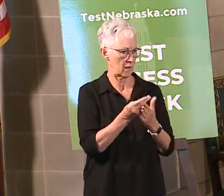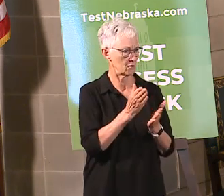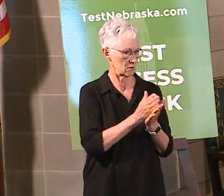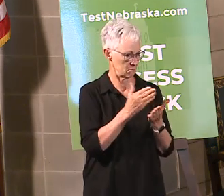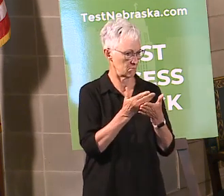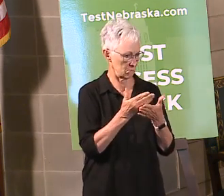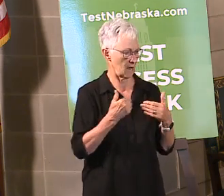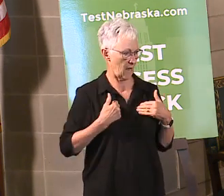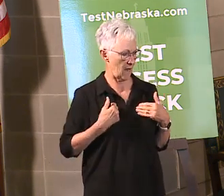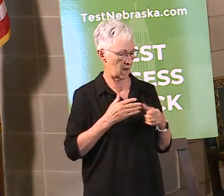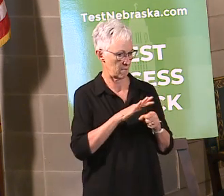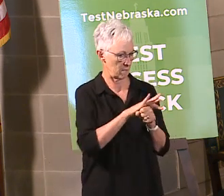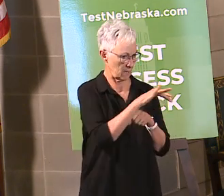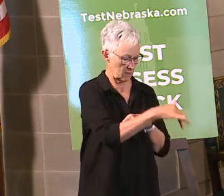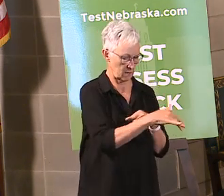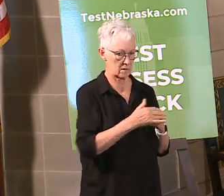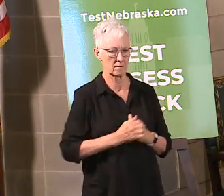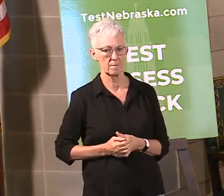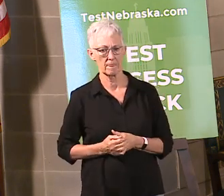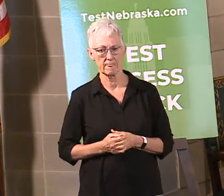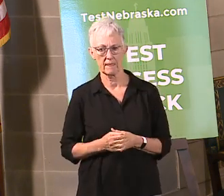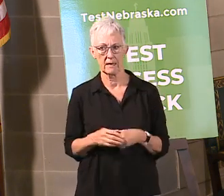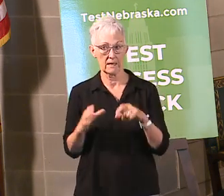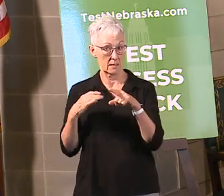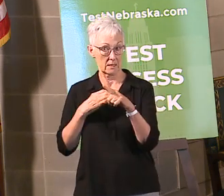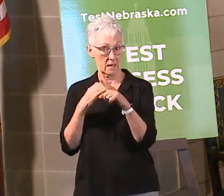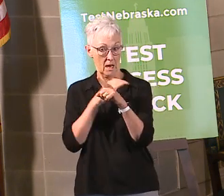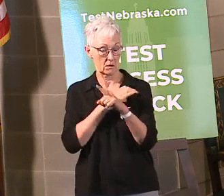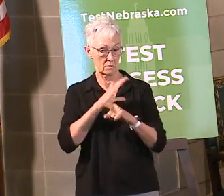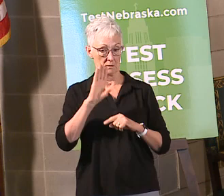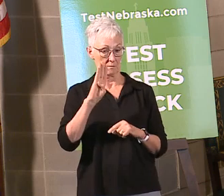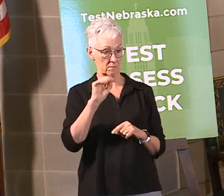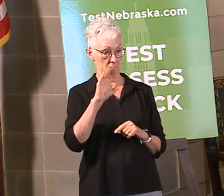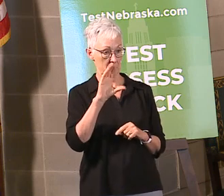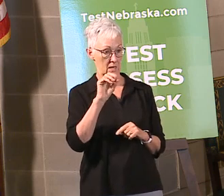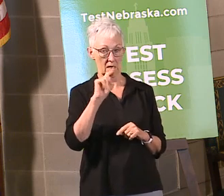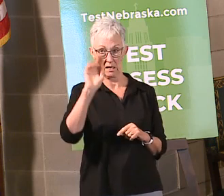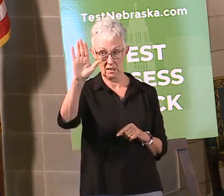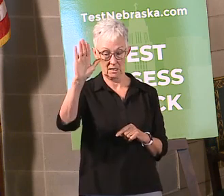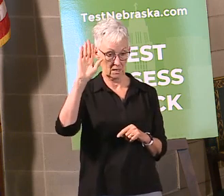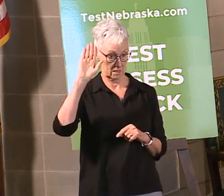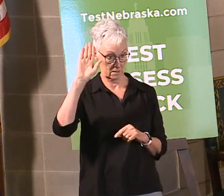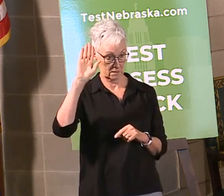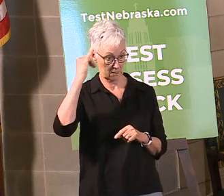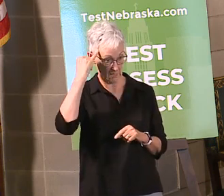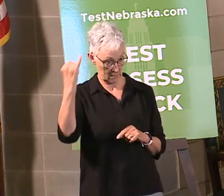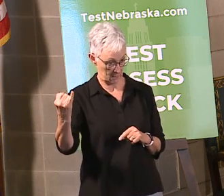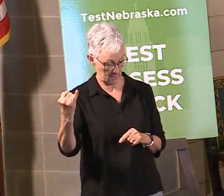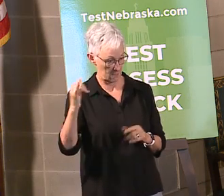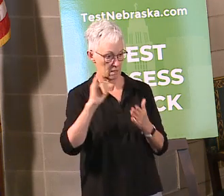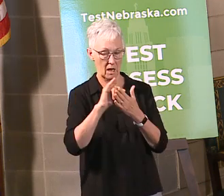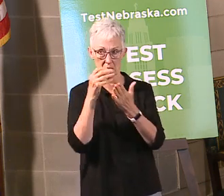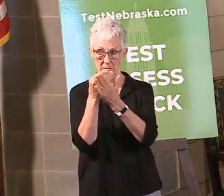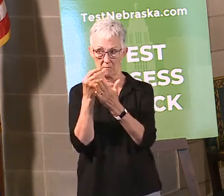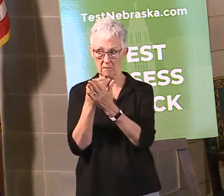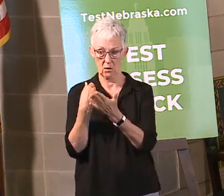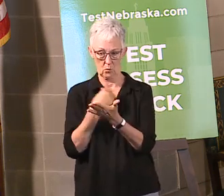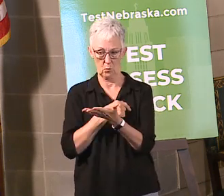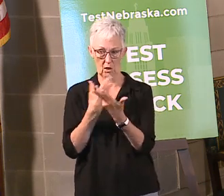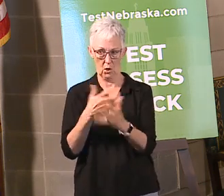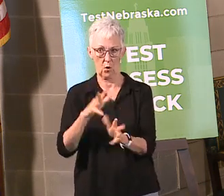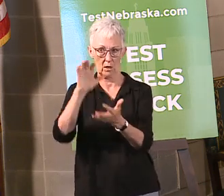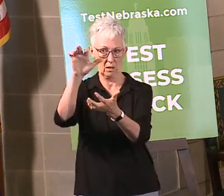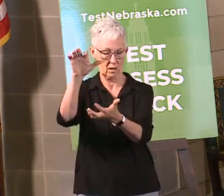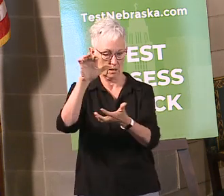talking about in Congress, but Congressman Bacon's idea of taking the money that's already been distributed and allowing that